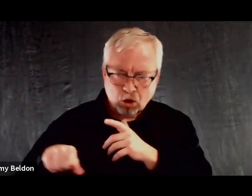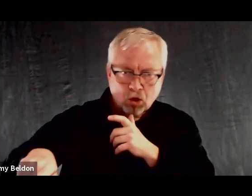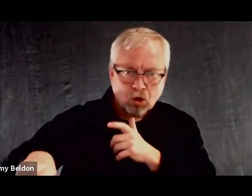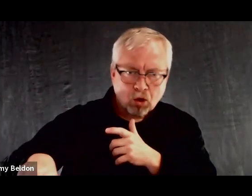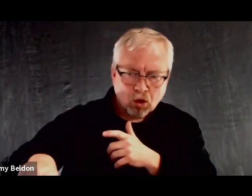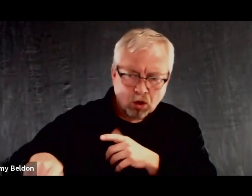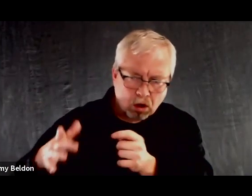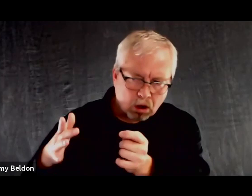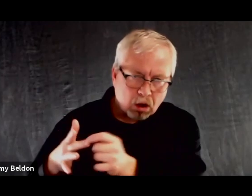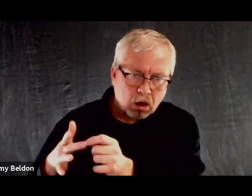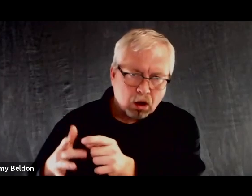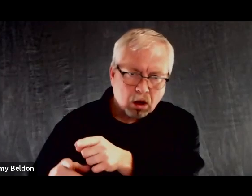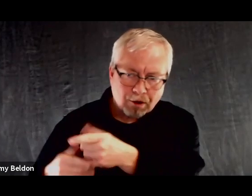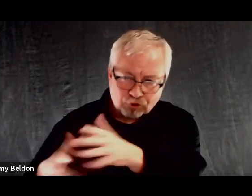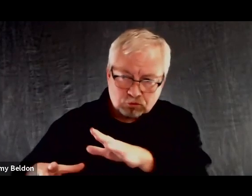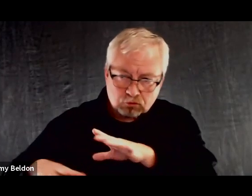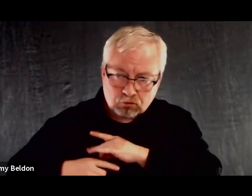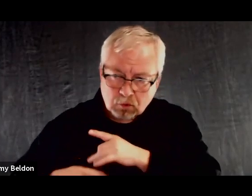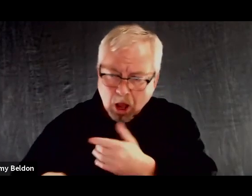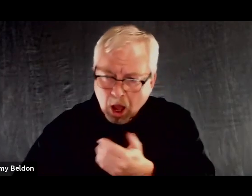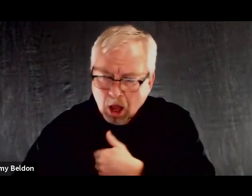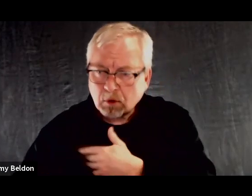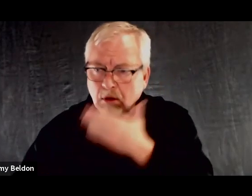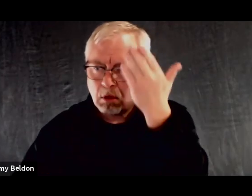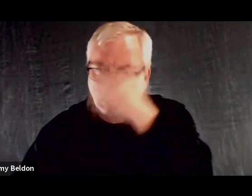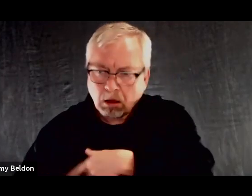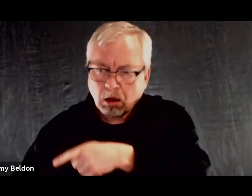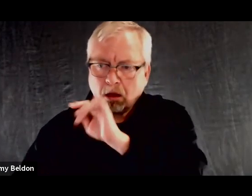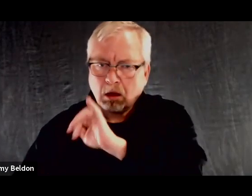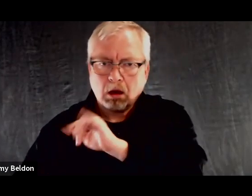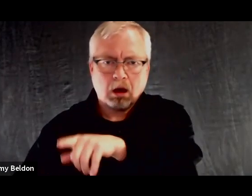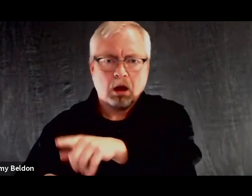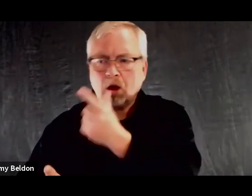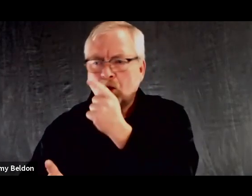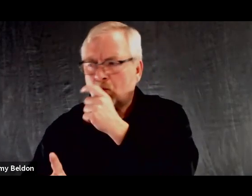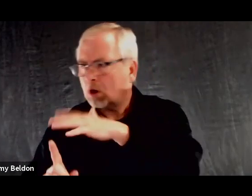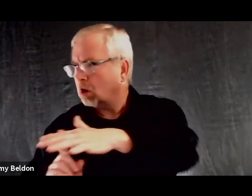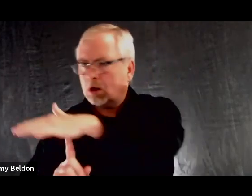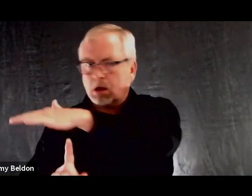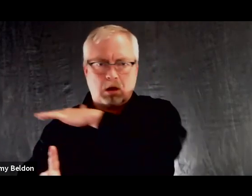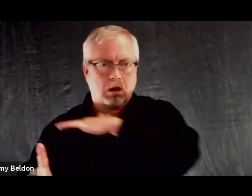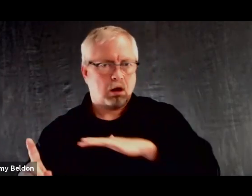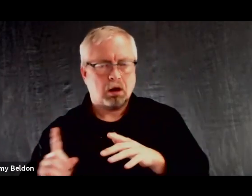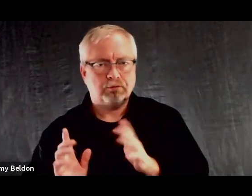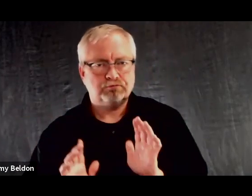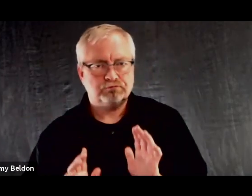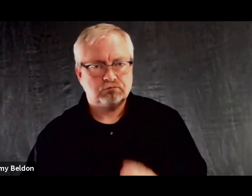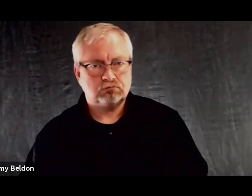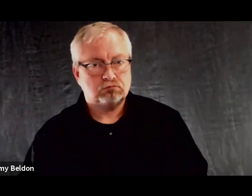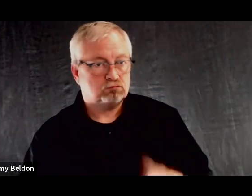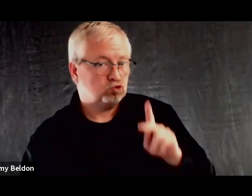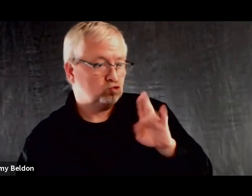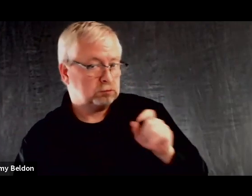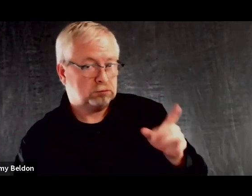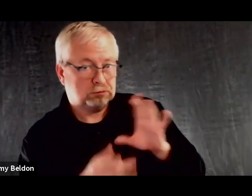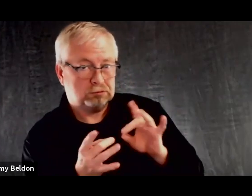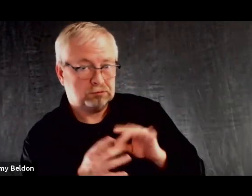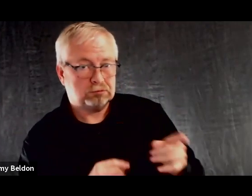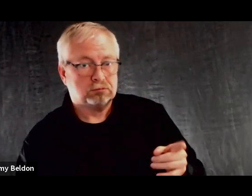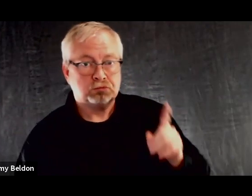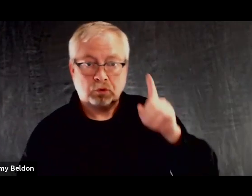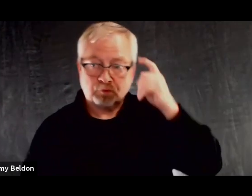But with all the caveats that the governor's also mentioned and that Chris has mentioned a lot about what we don't know yet